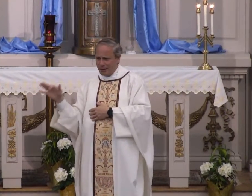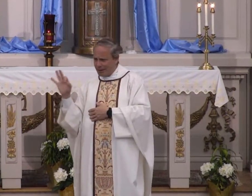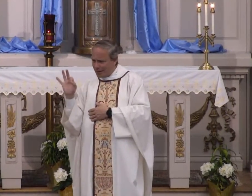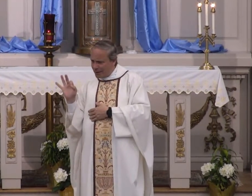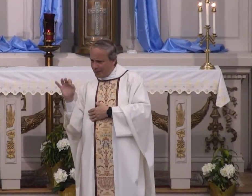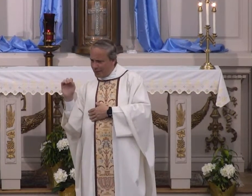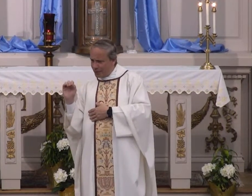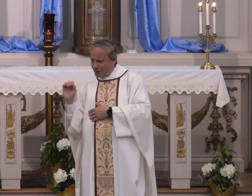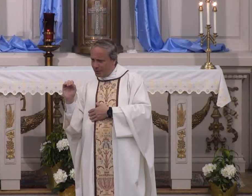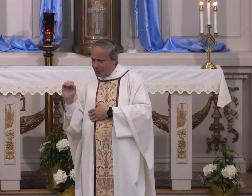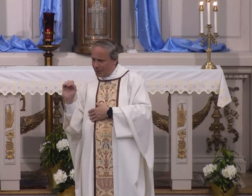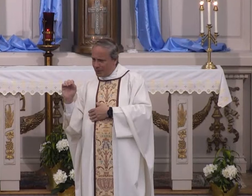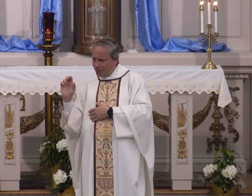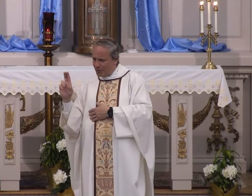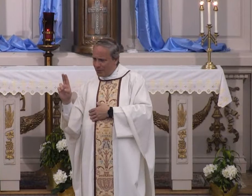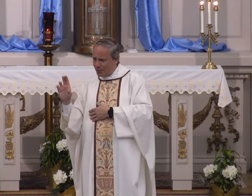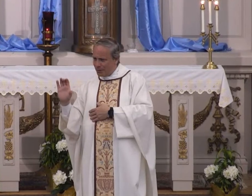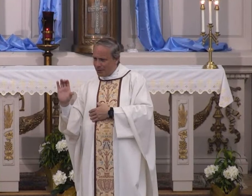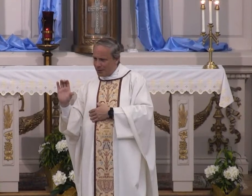how do you spell his last name?